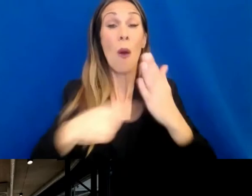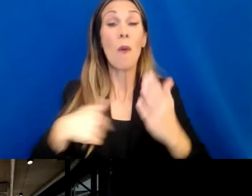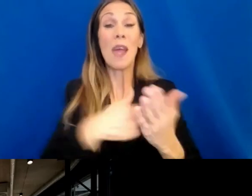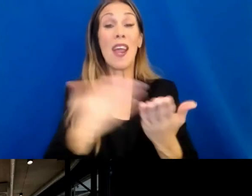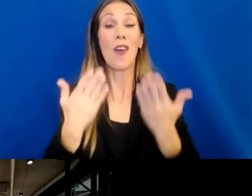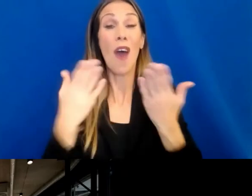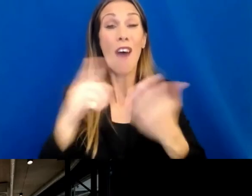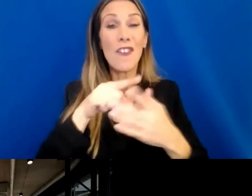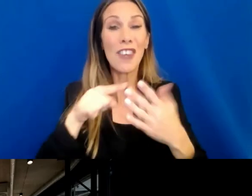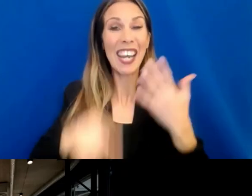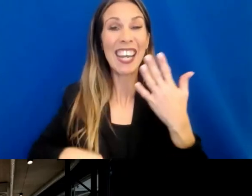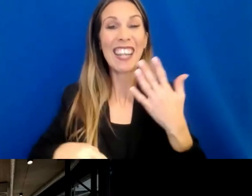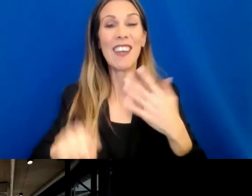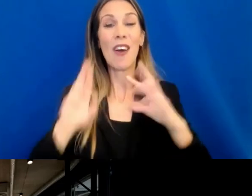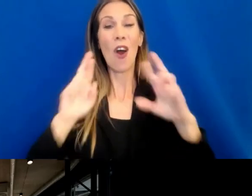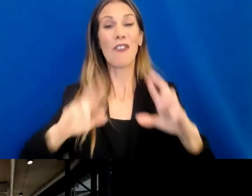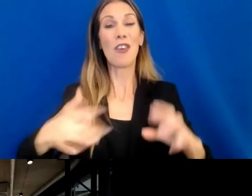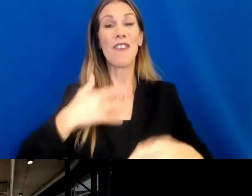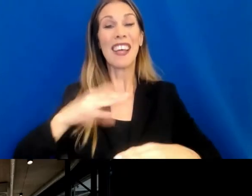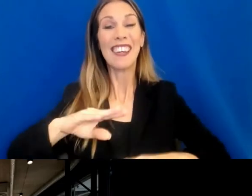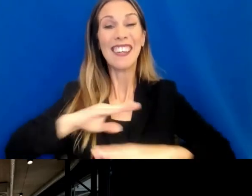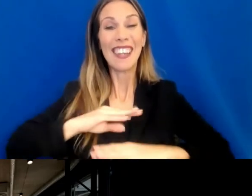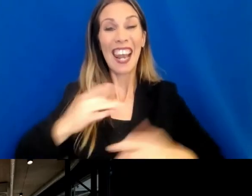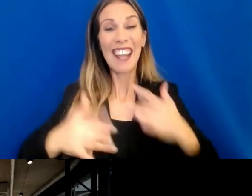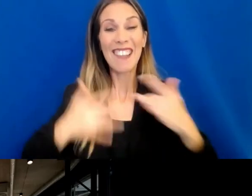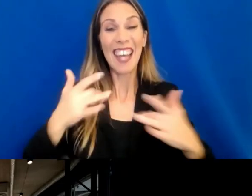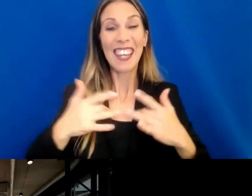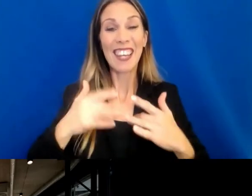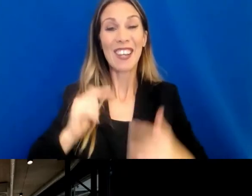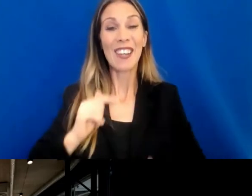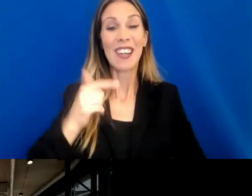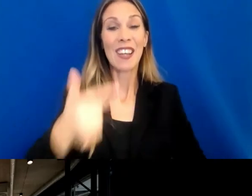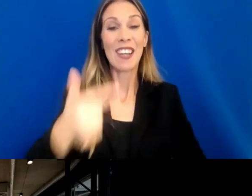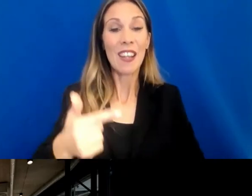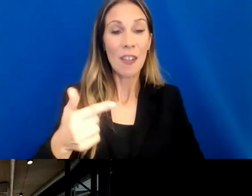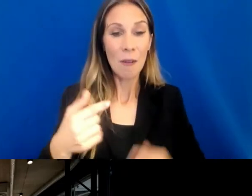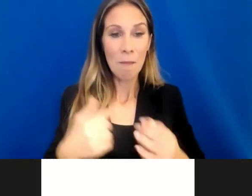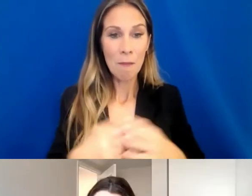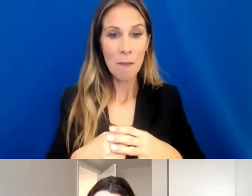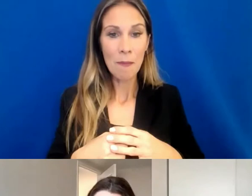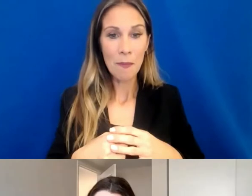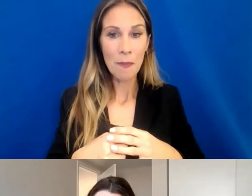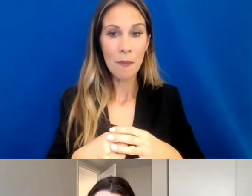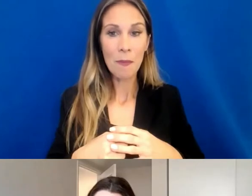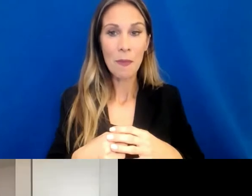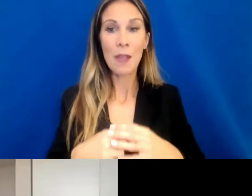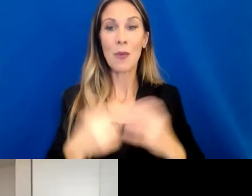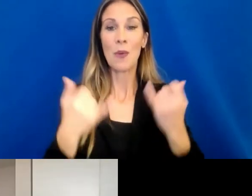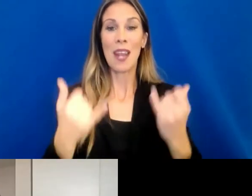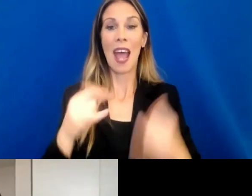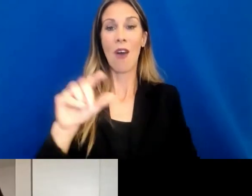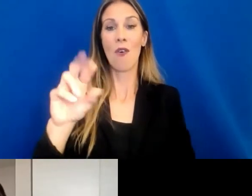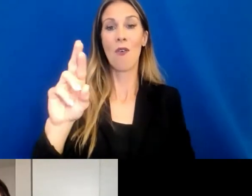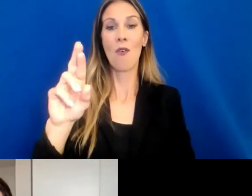you. Let me turn this over to our colleagues in the SCARIC group. Rachel?